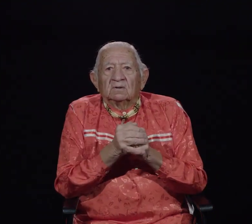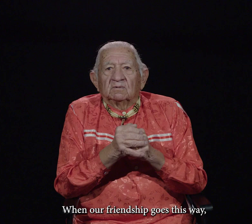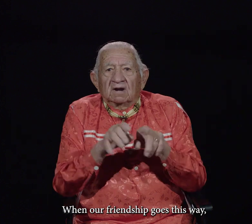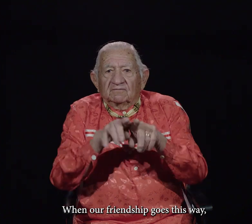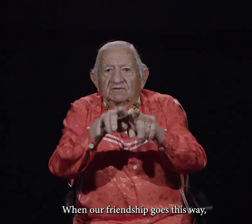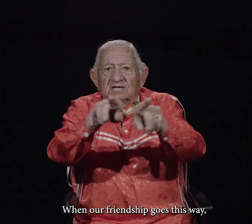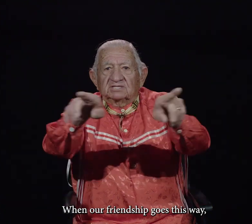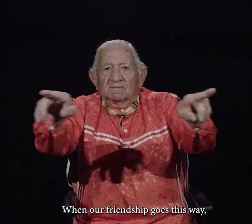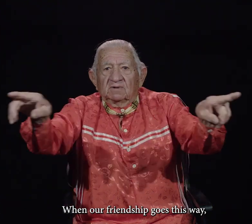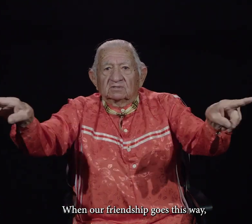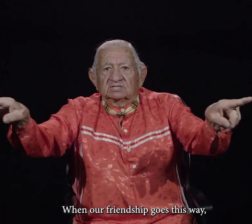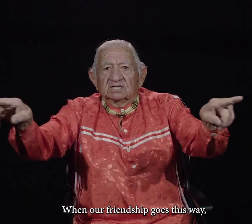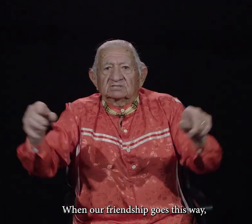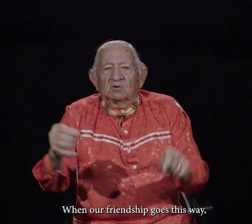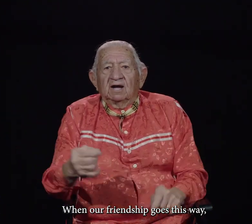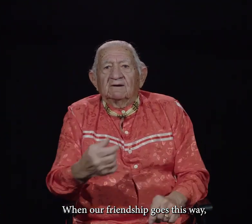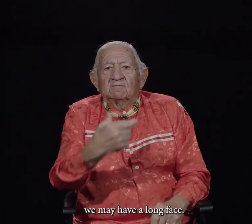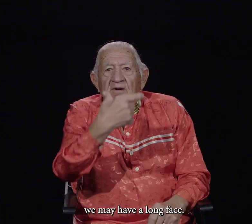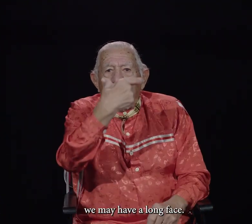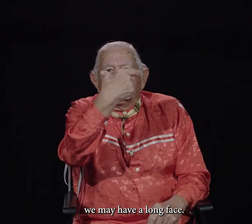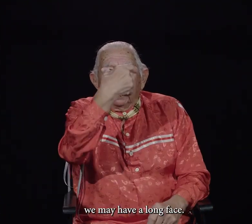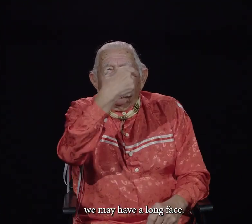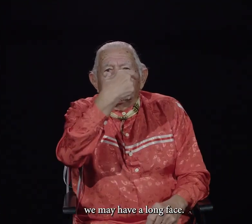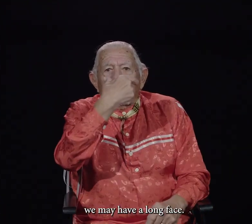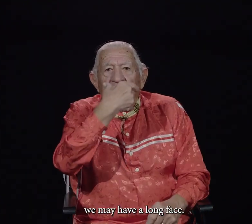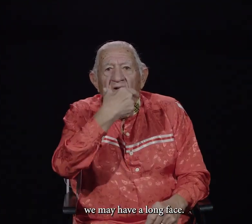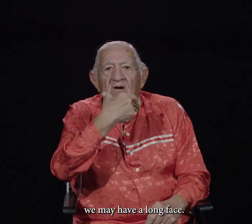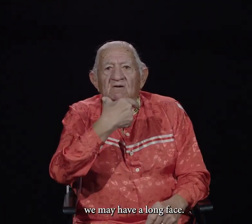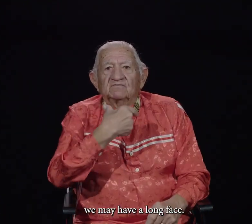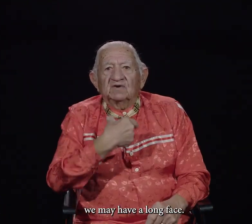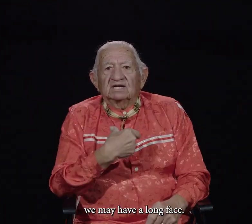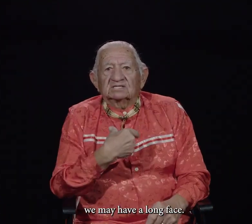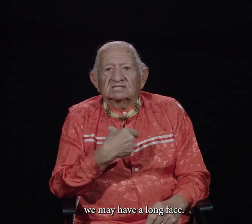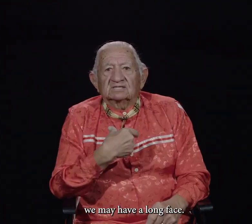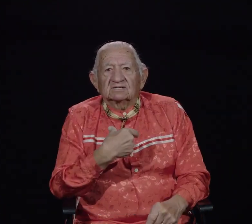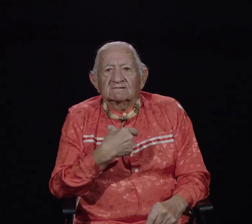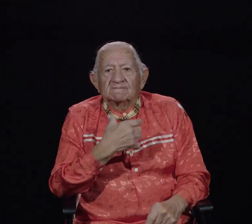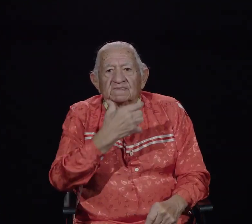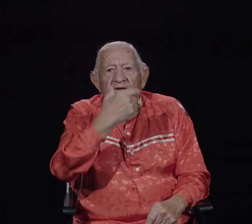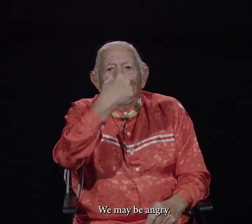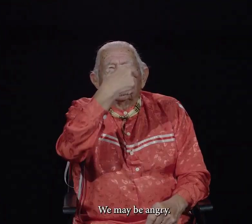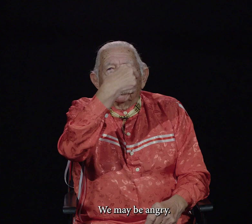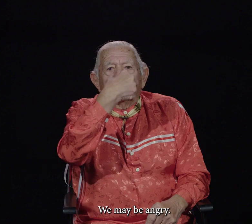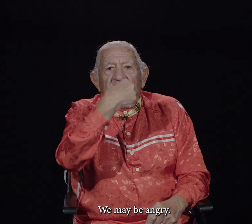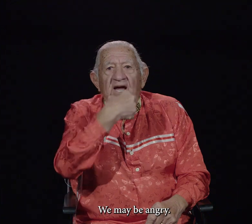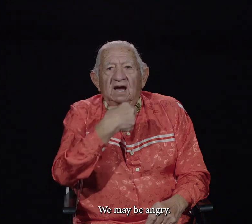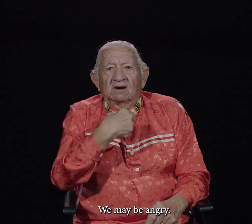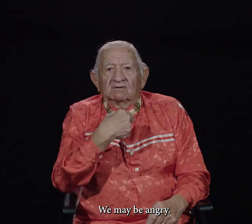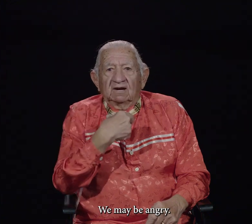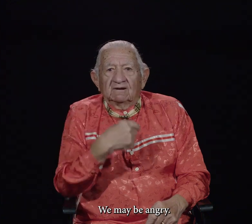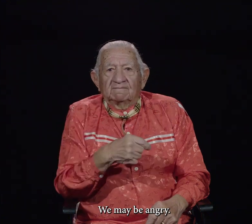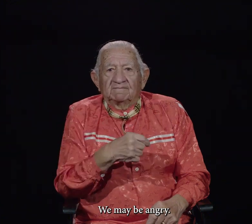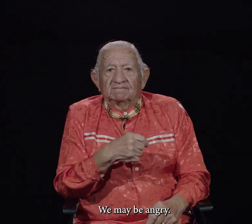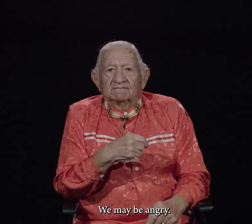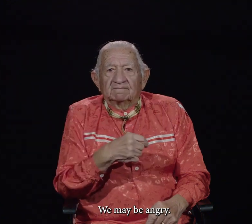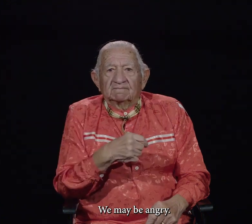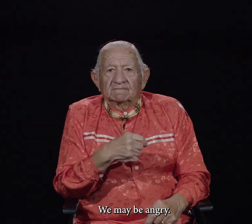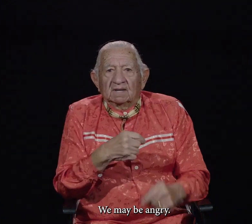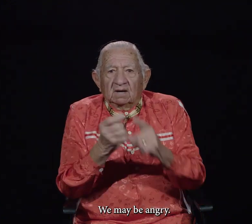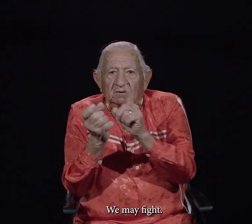When our friendship goes this way, we may have a long face. We may be angry. We